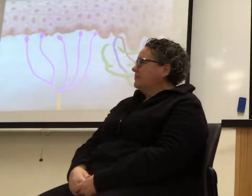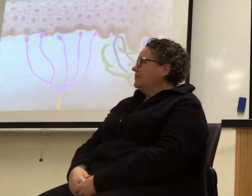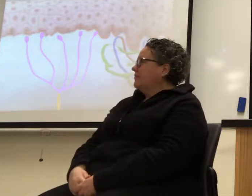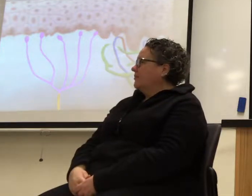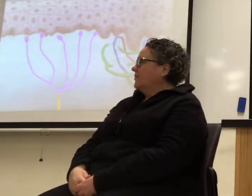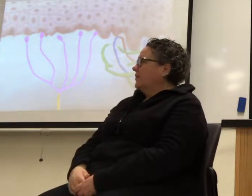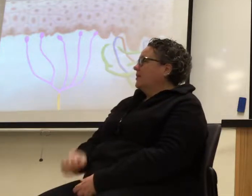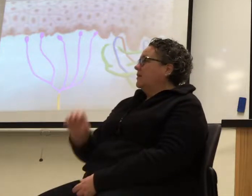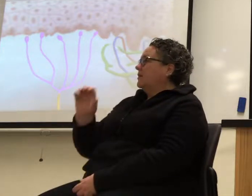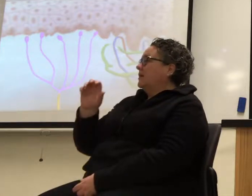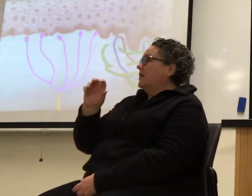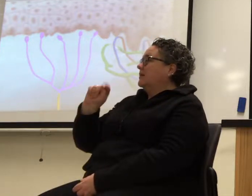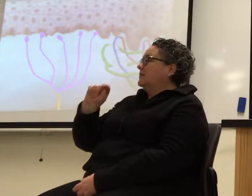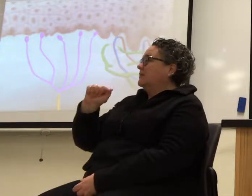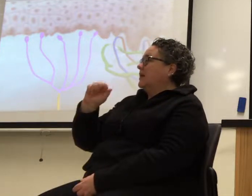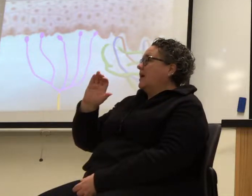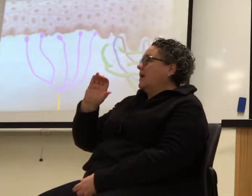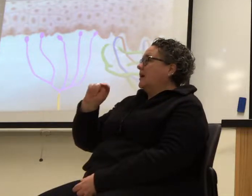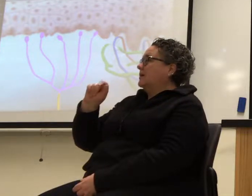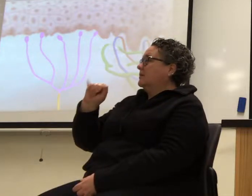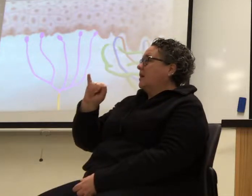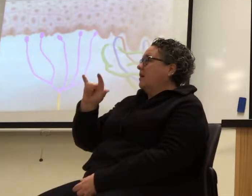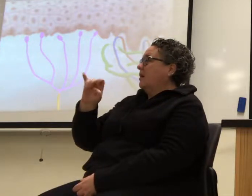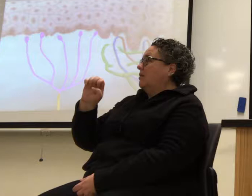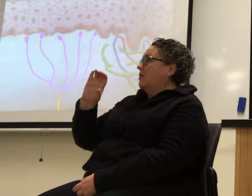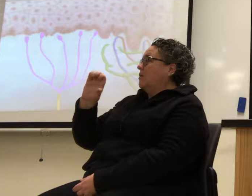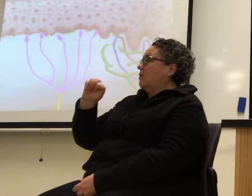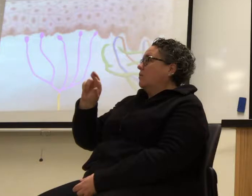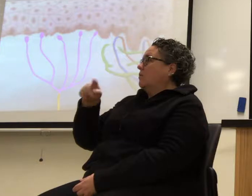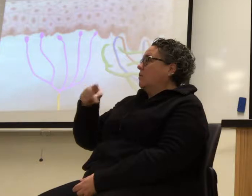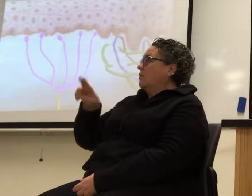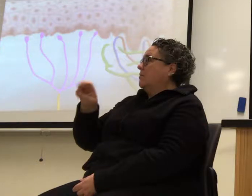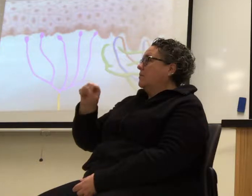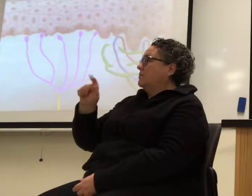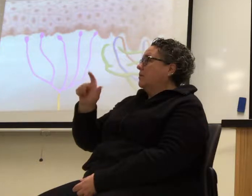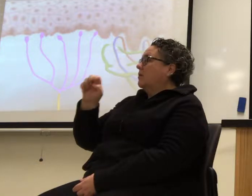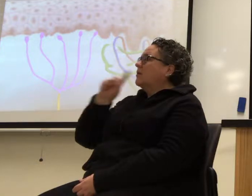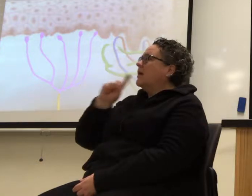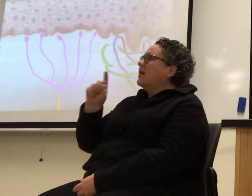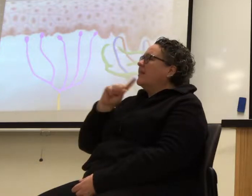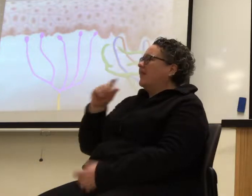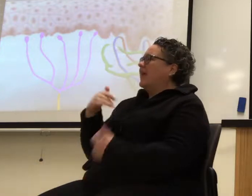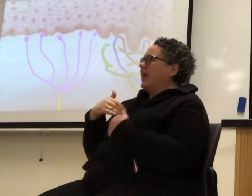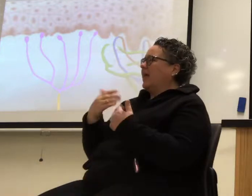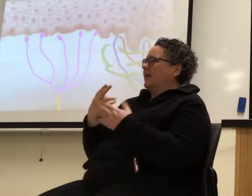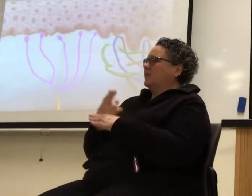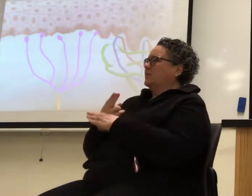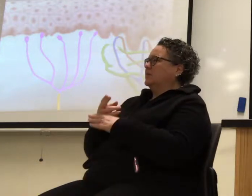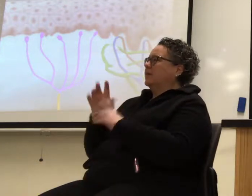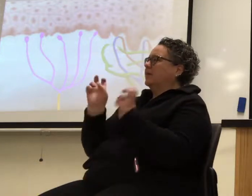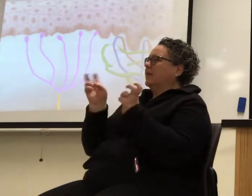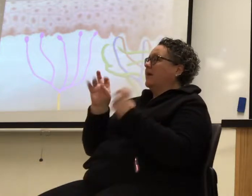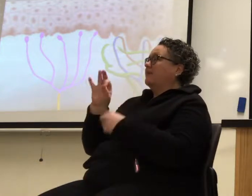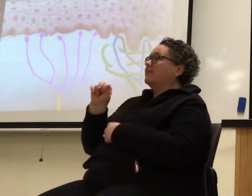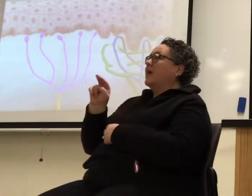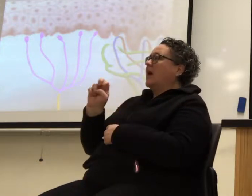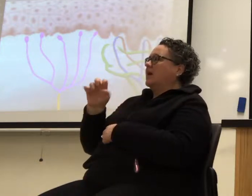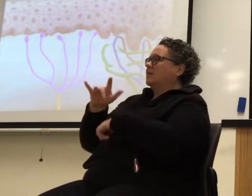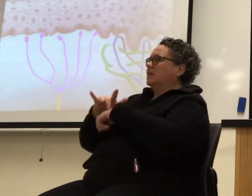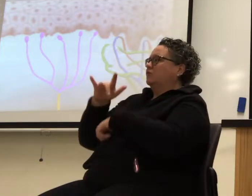And tactile corpuscles, they convey the sense of fine touch. It's kind of what the name of the sense.